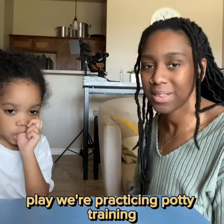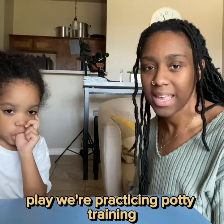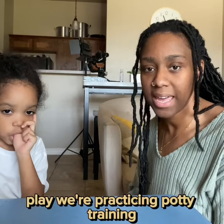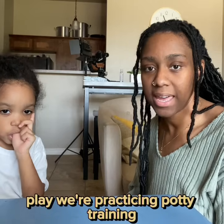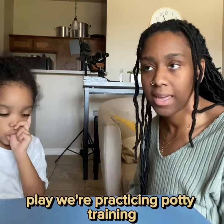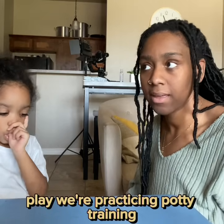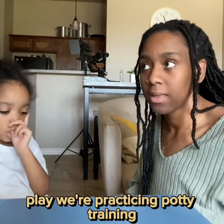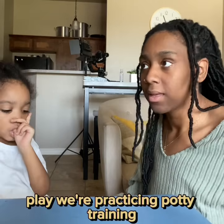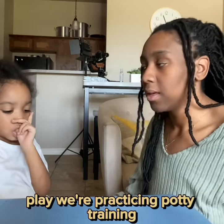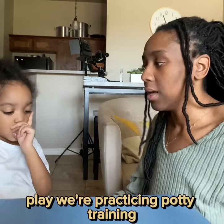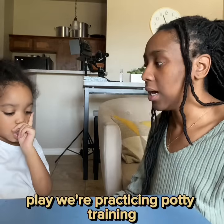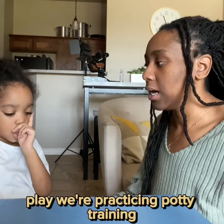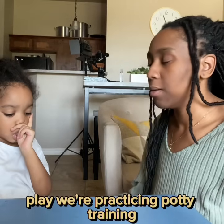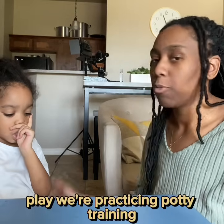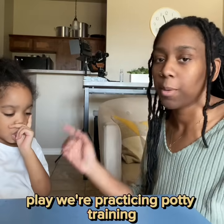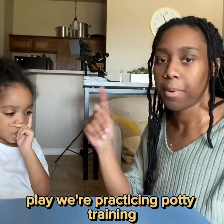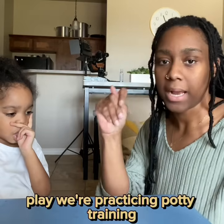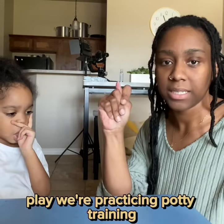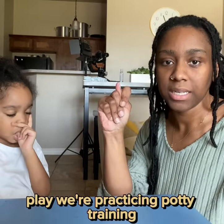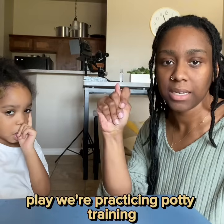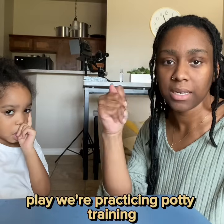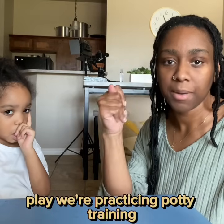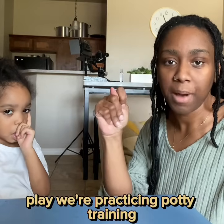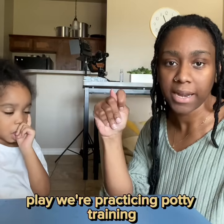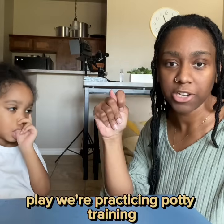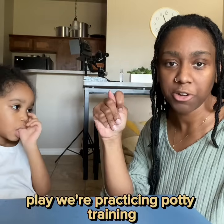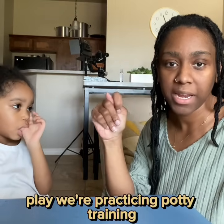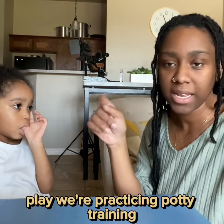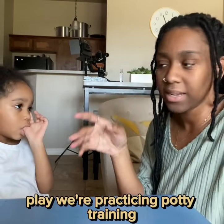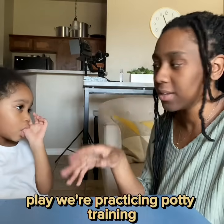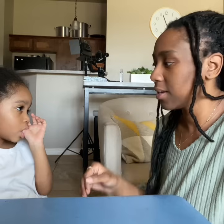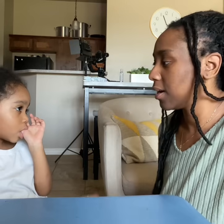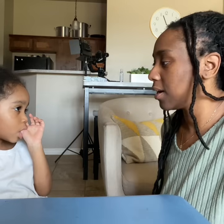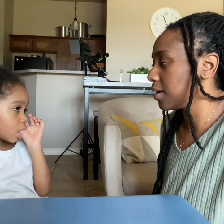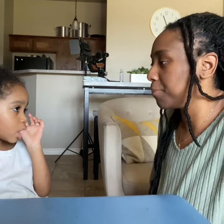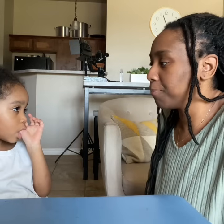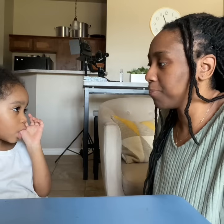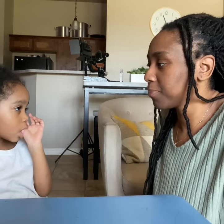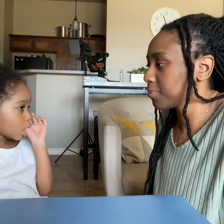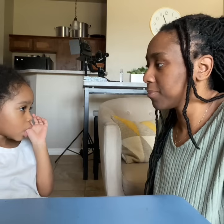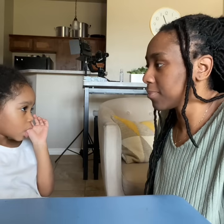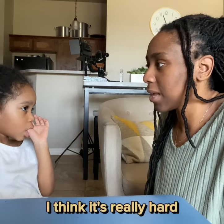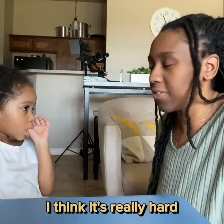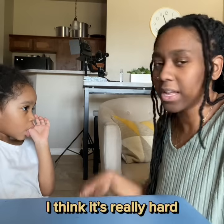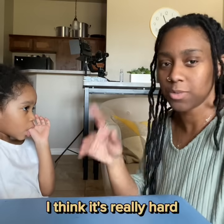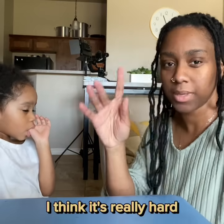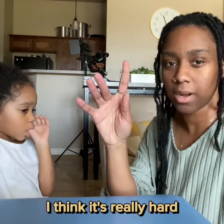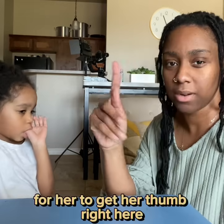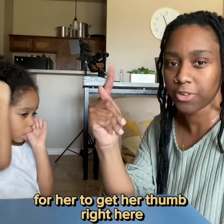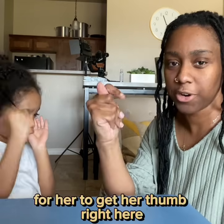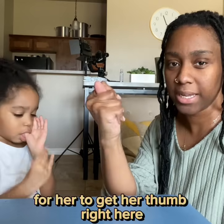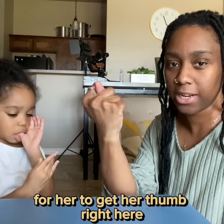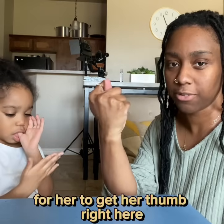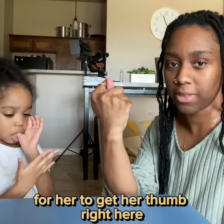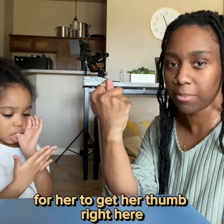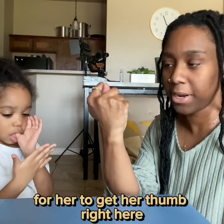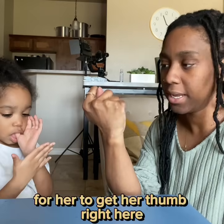play. We're practicing potty training. I think it's really hard for her to get her thumb right here.